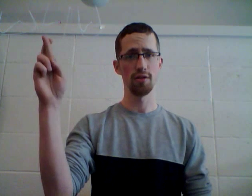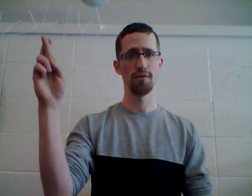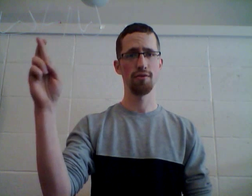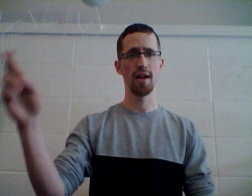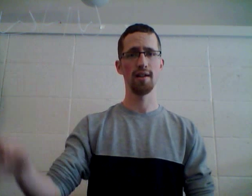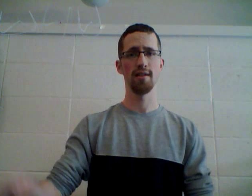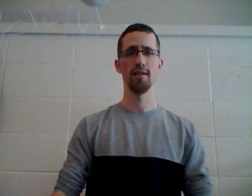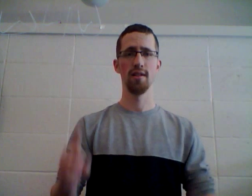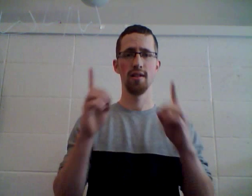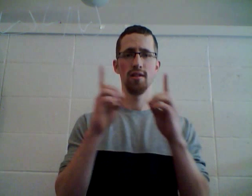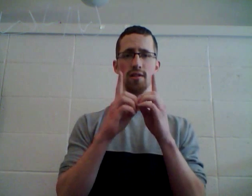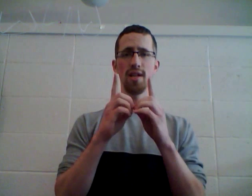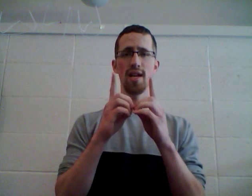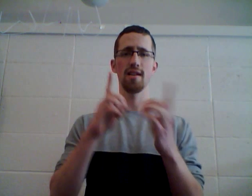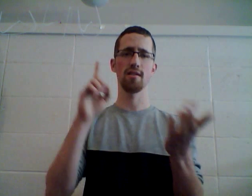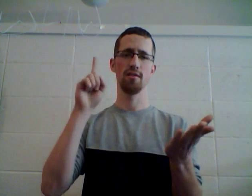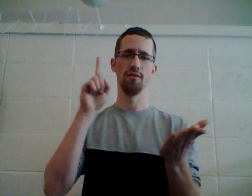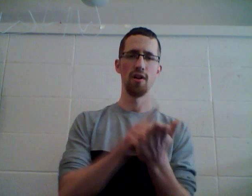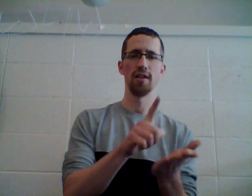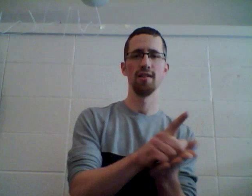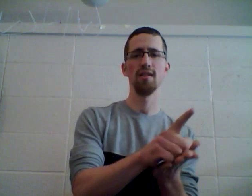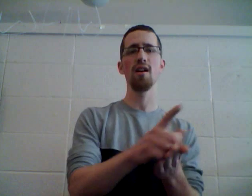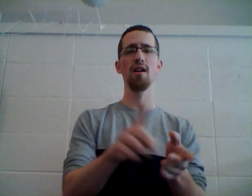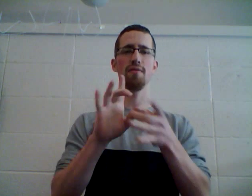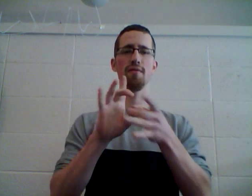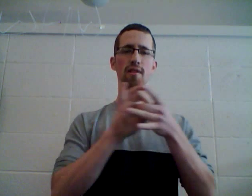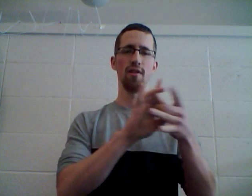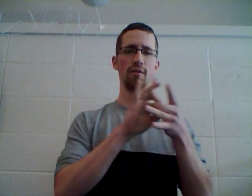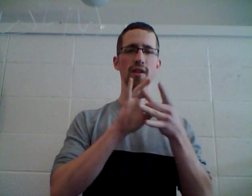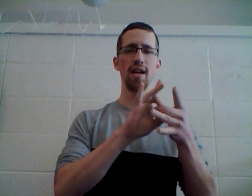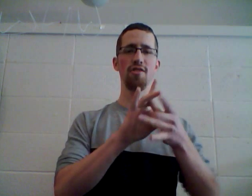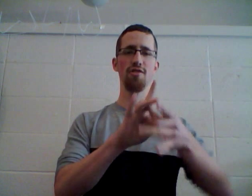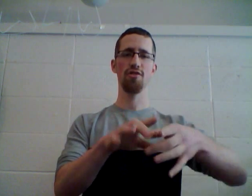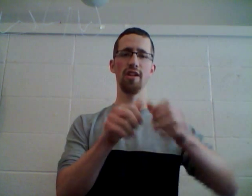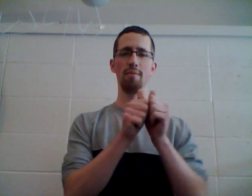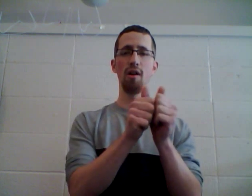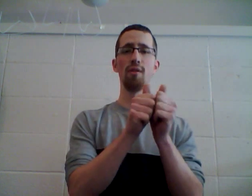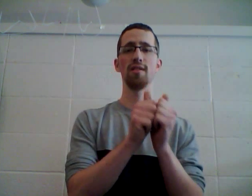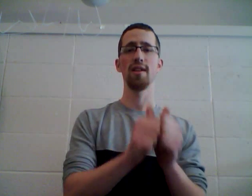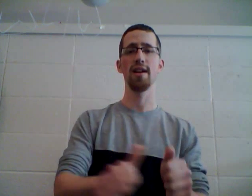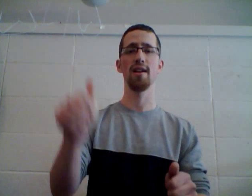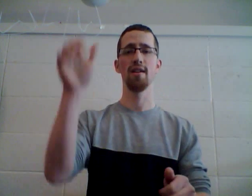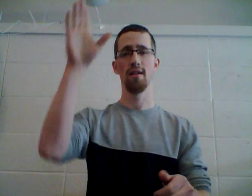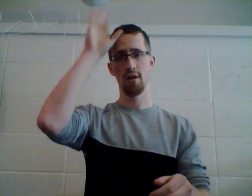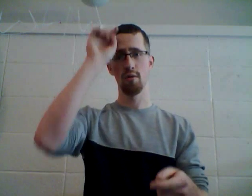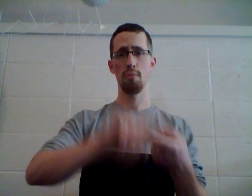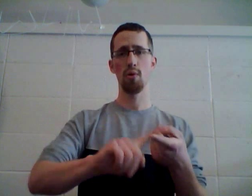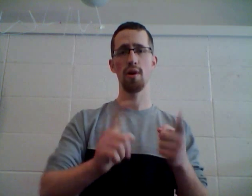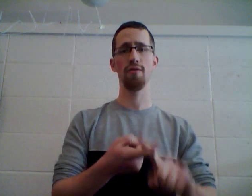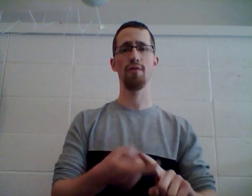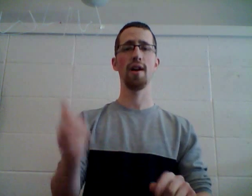good friend, to date, to fall in love, a relationship, going steady,